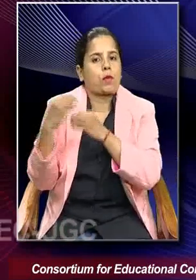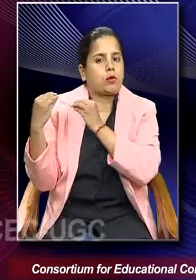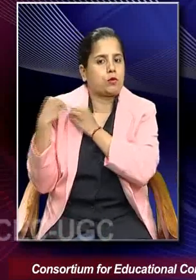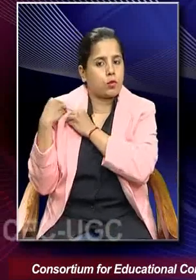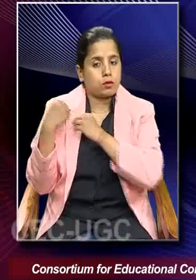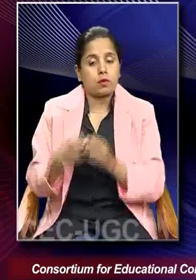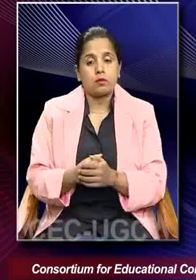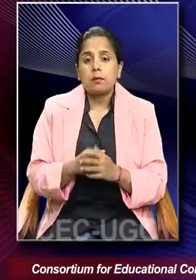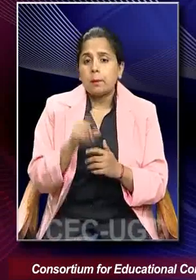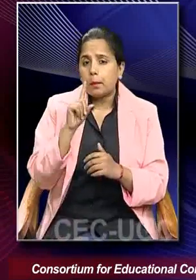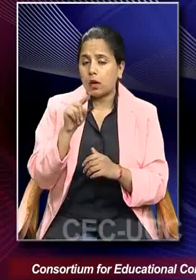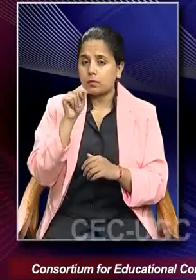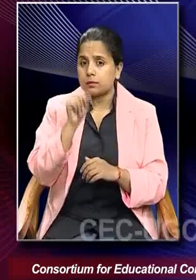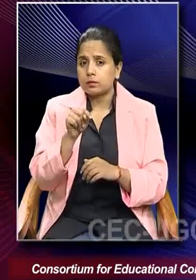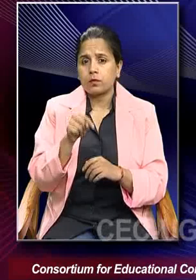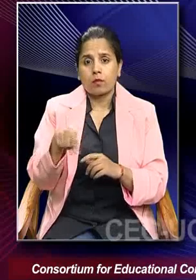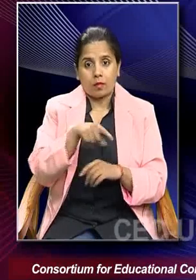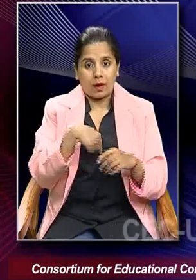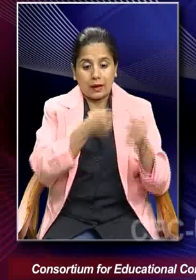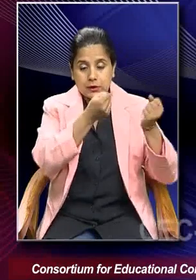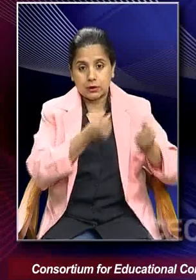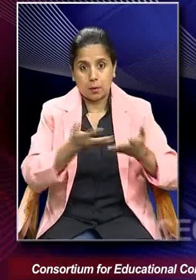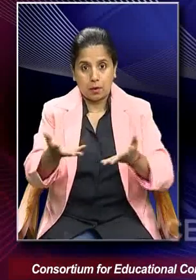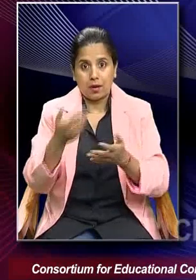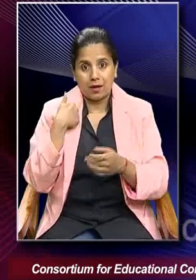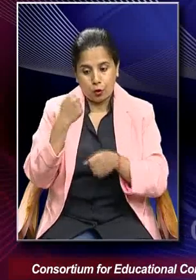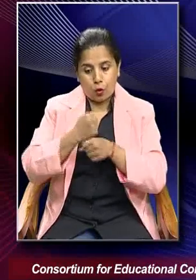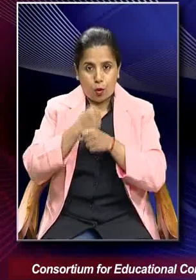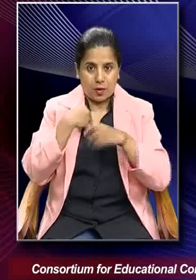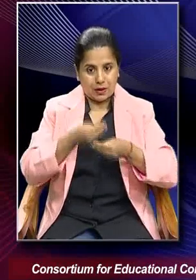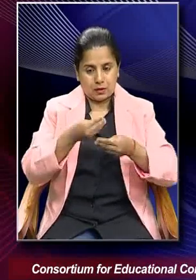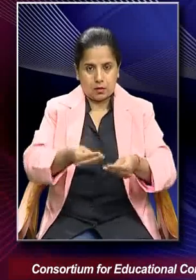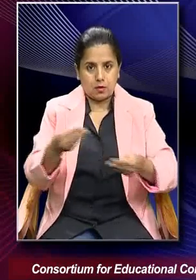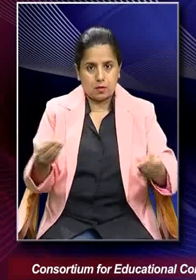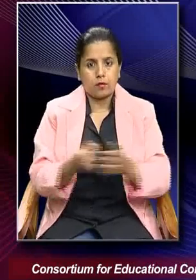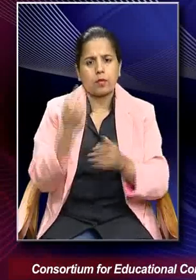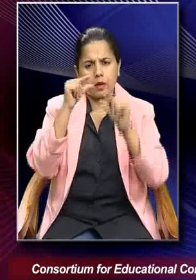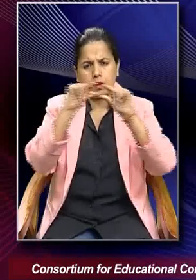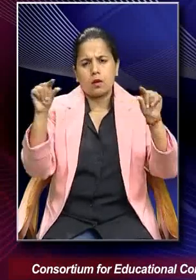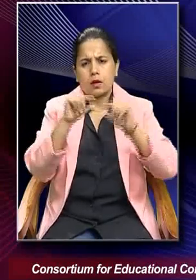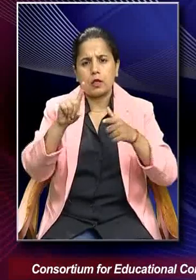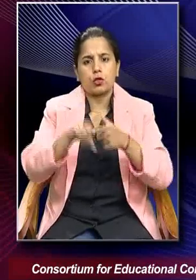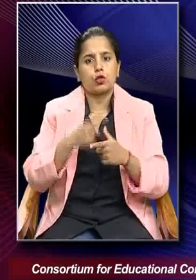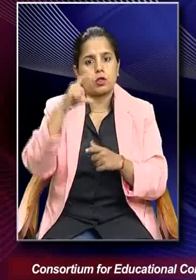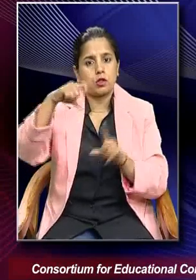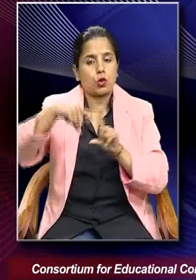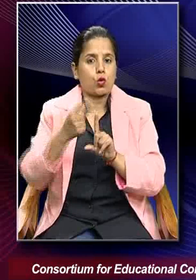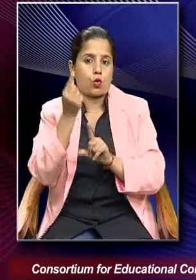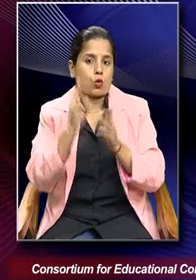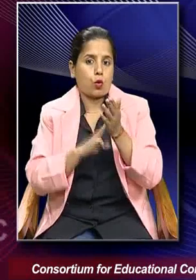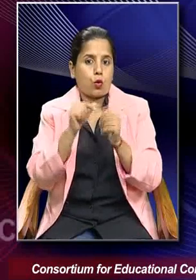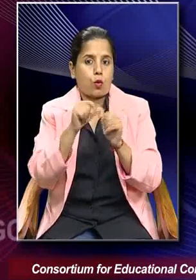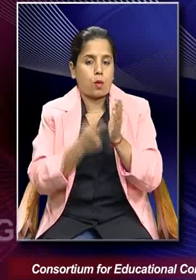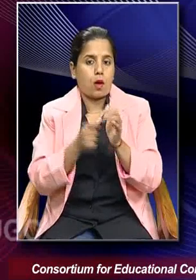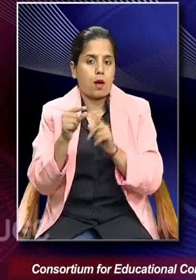very, from the supply side, a statement given by J.C. Kumarappa. Now, J.C. Kumarappa